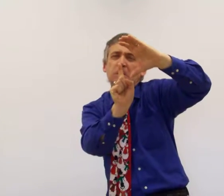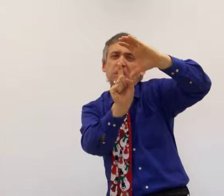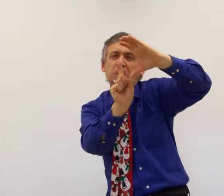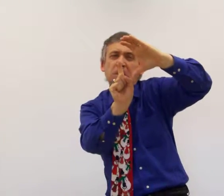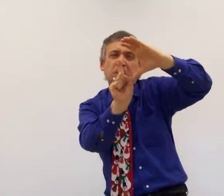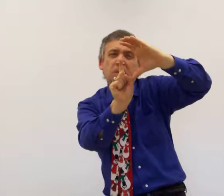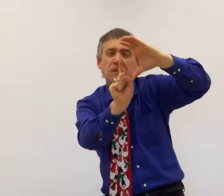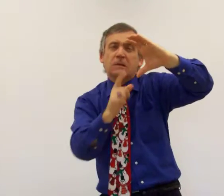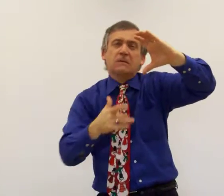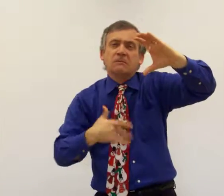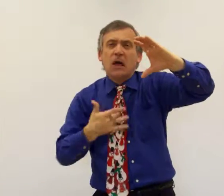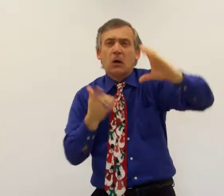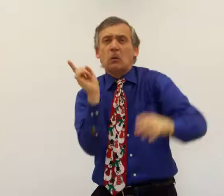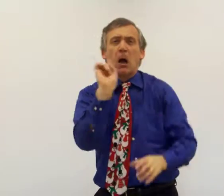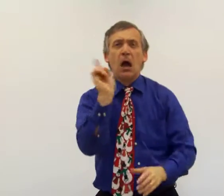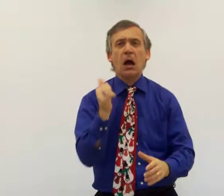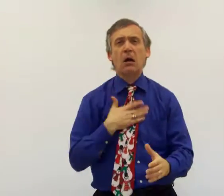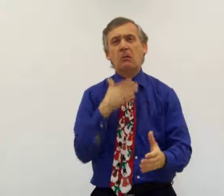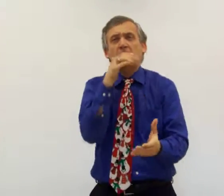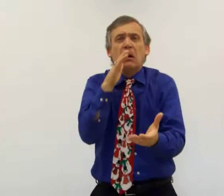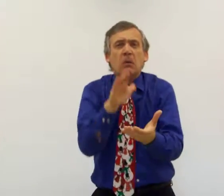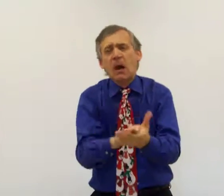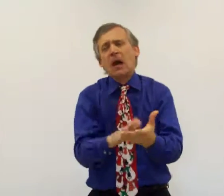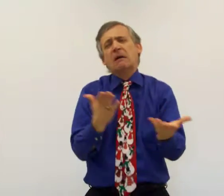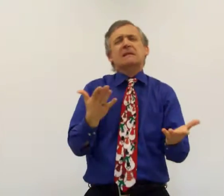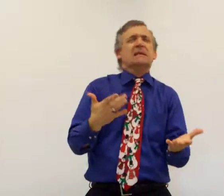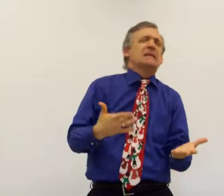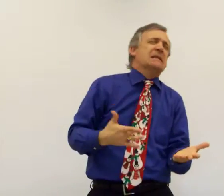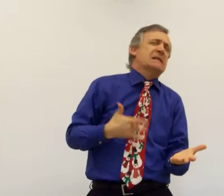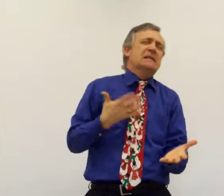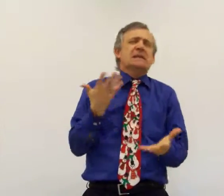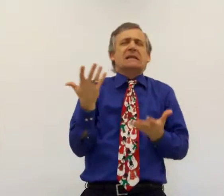without his love seemed to him impossible.